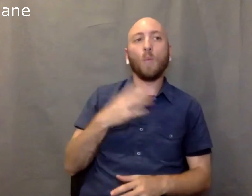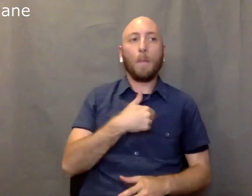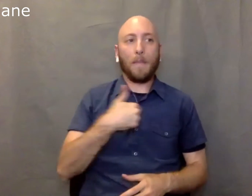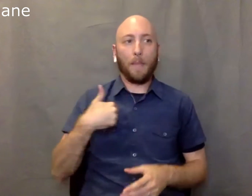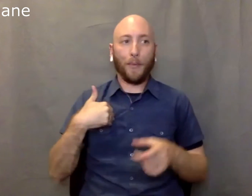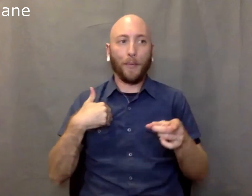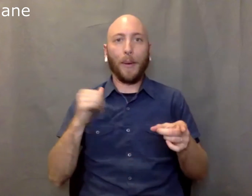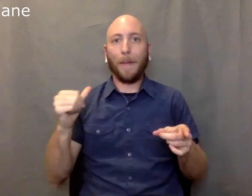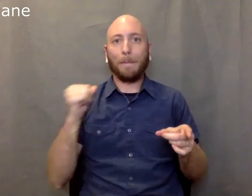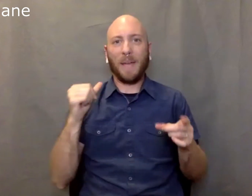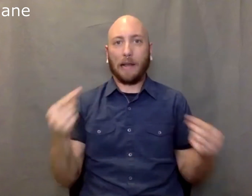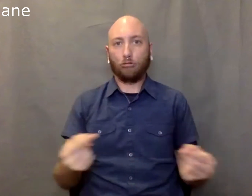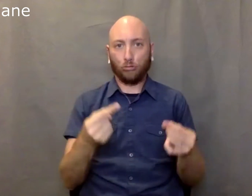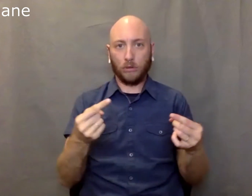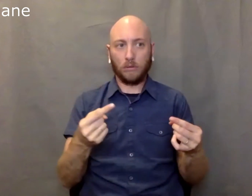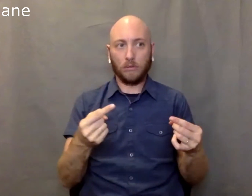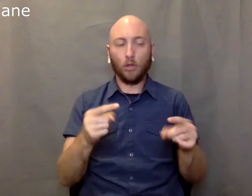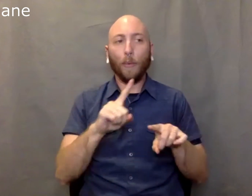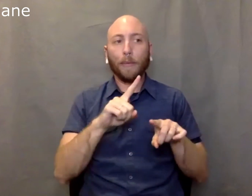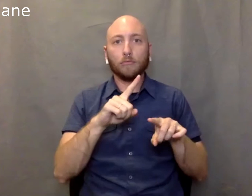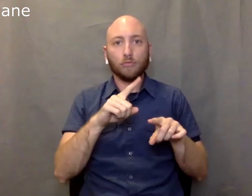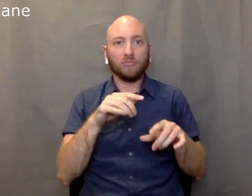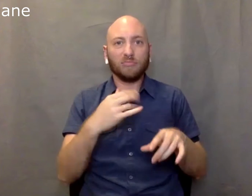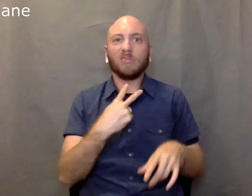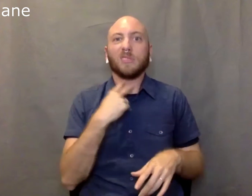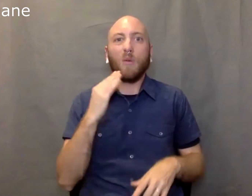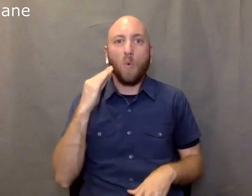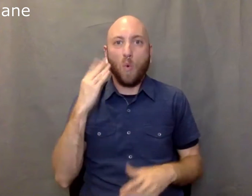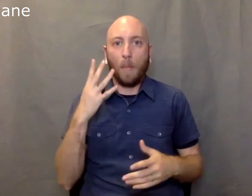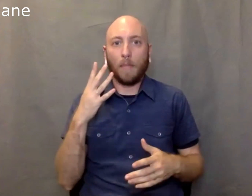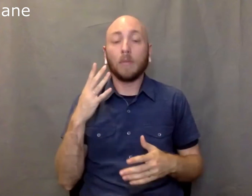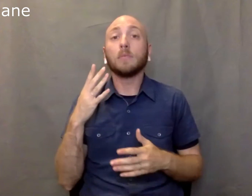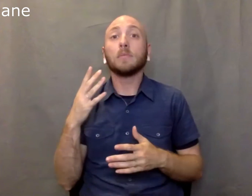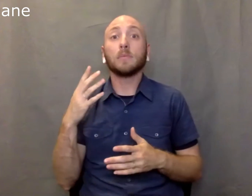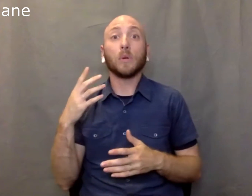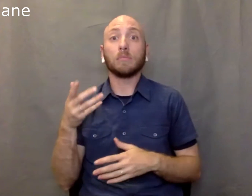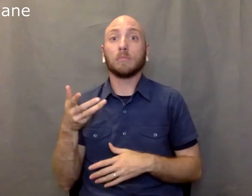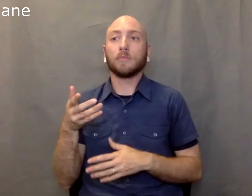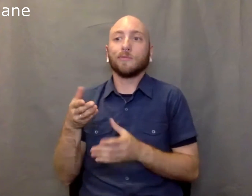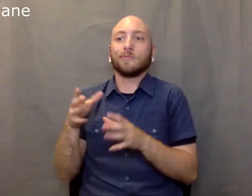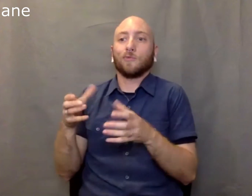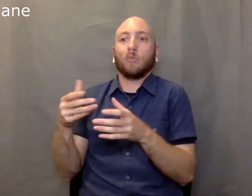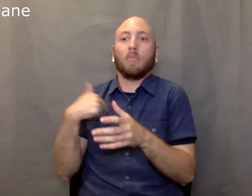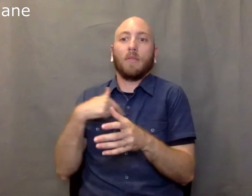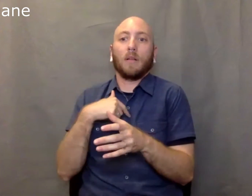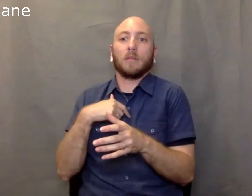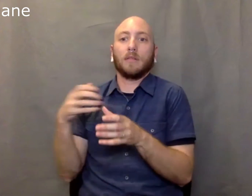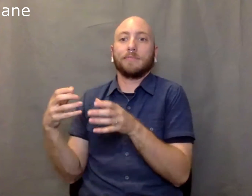leave her home. So we all of us, well, a couple of us drove out to her place, and we just went on her front yard, and we all put chairs around, and we